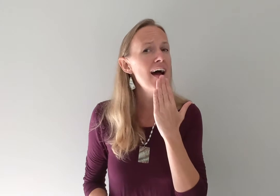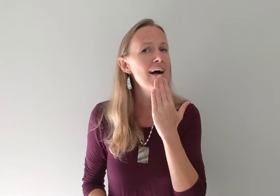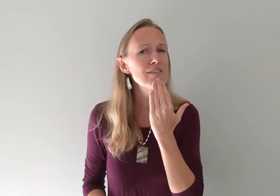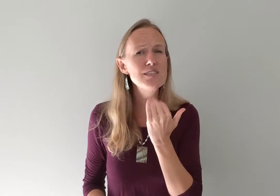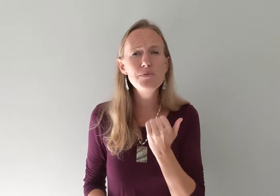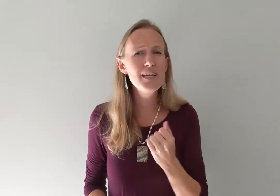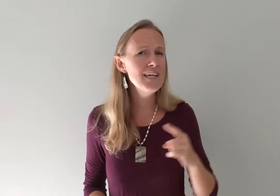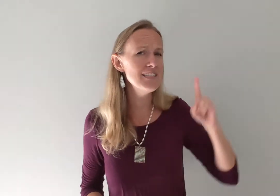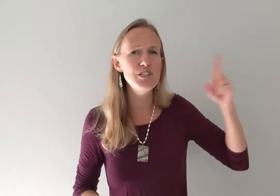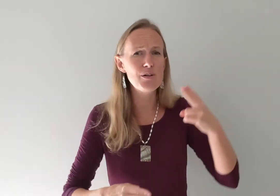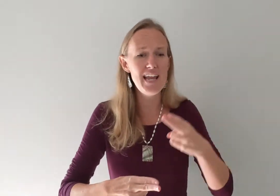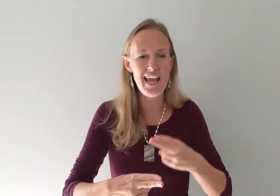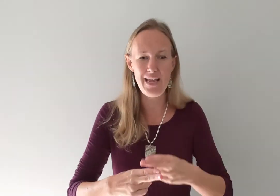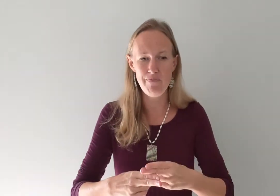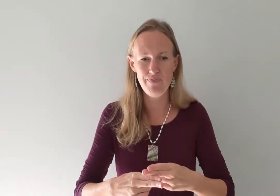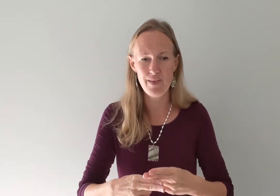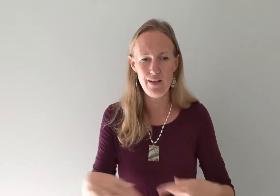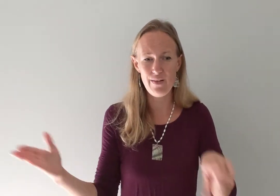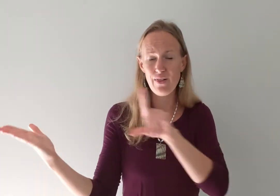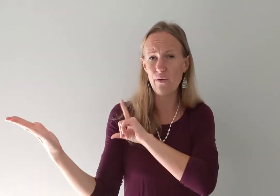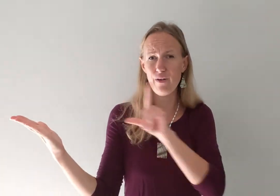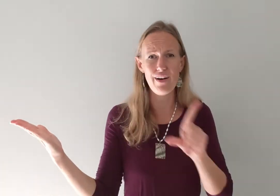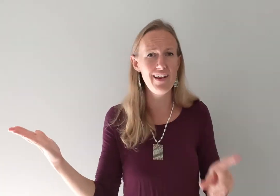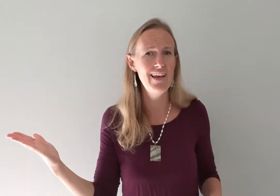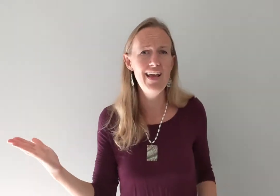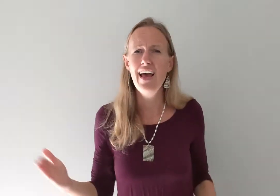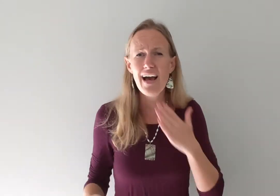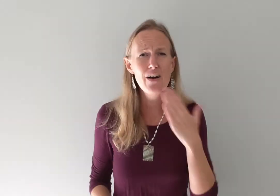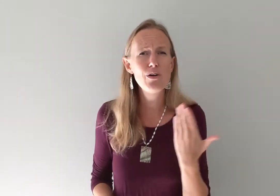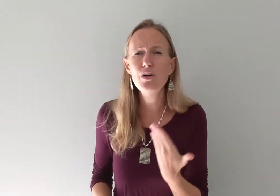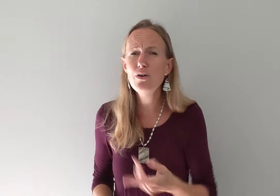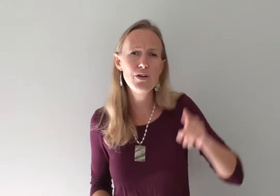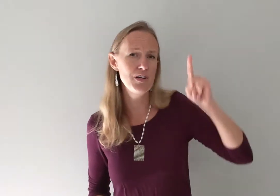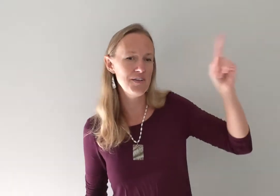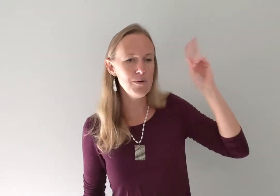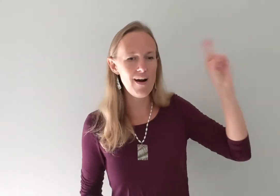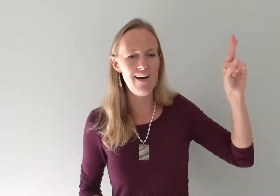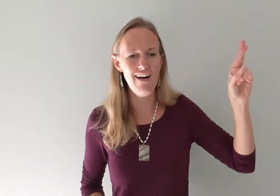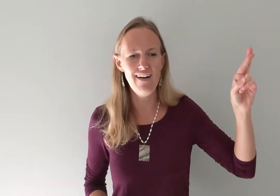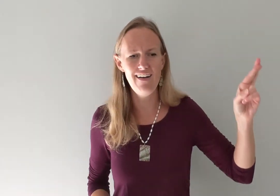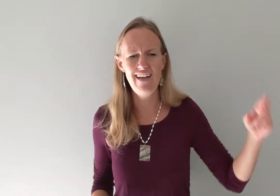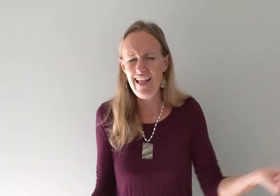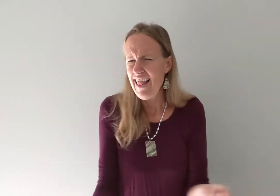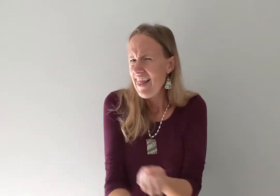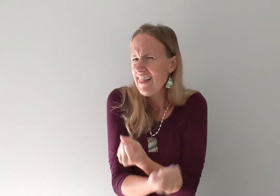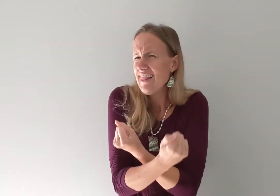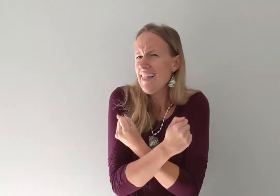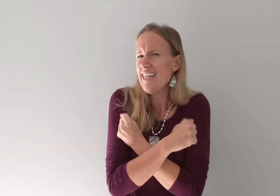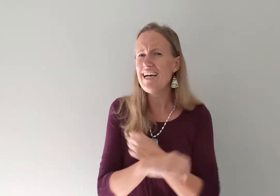How sweet is your name, Lord. How good you are. Love